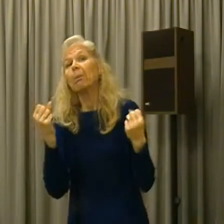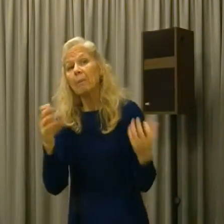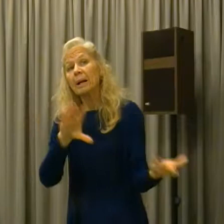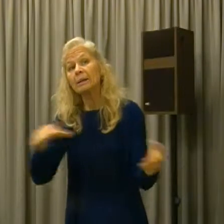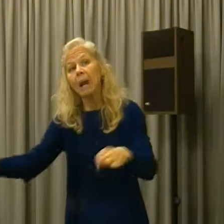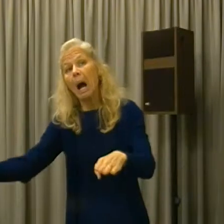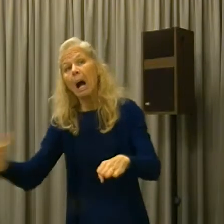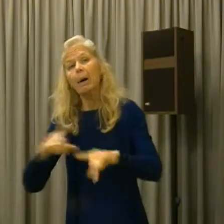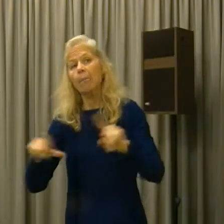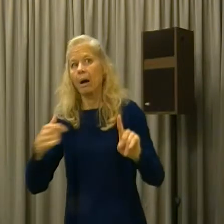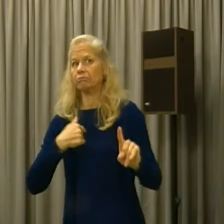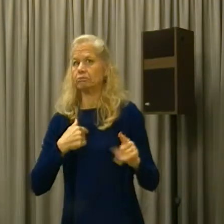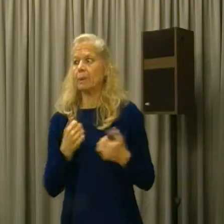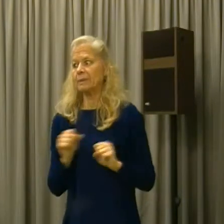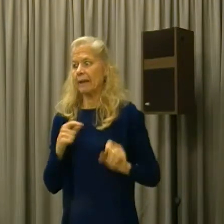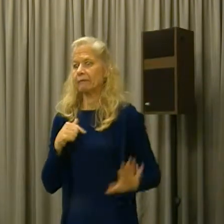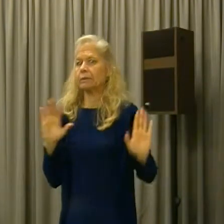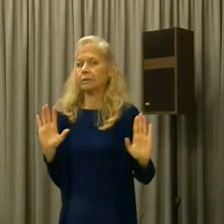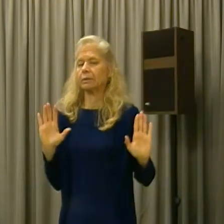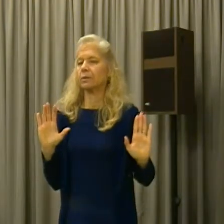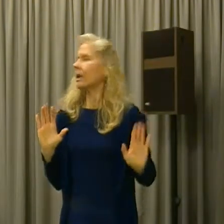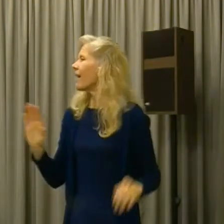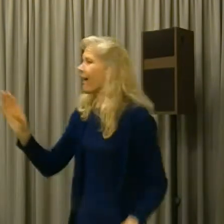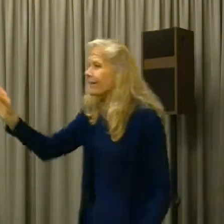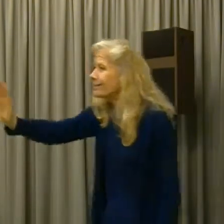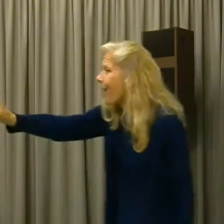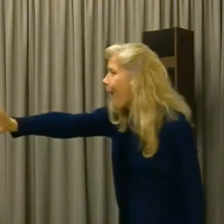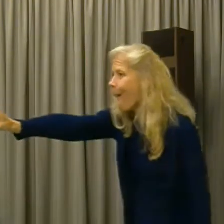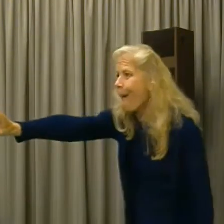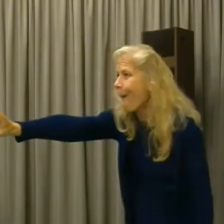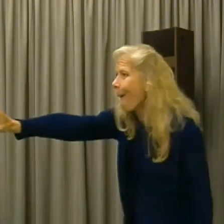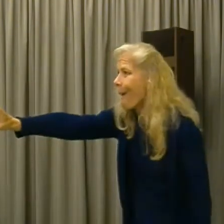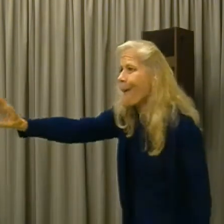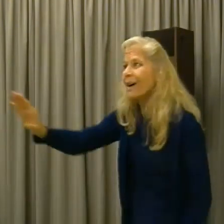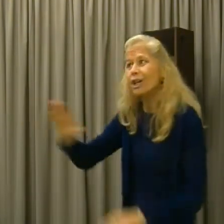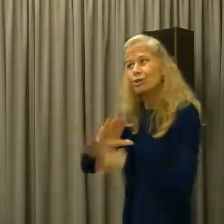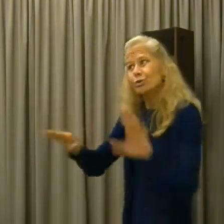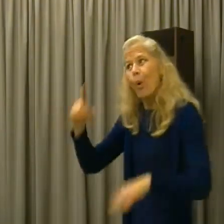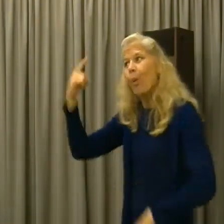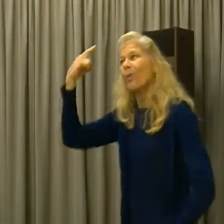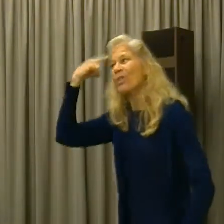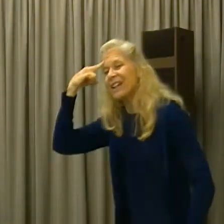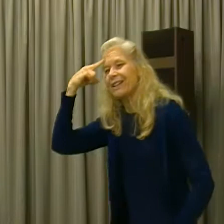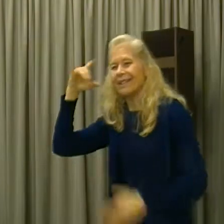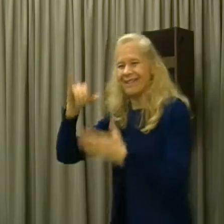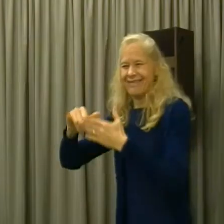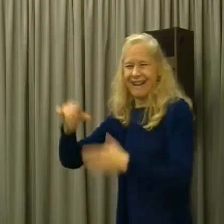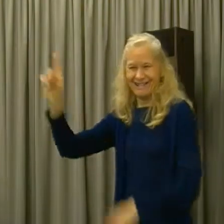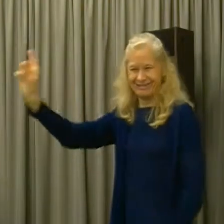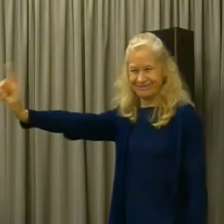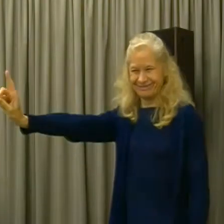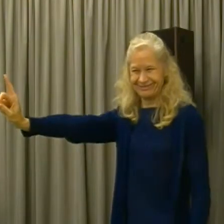You know what Mordecai told her? No, you won't. Matter of fact, God will save the Jews and judge you.